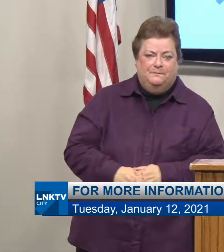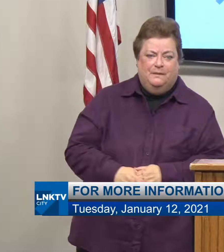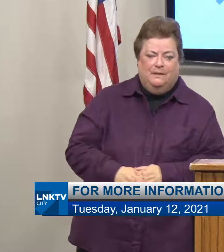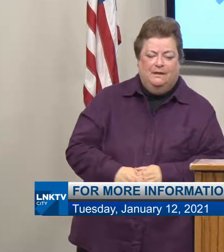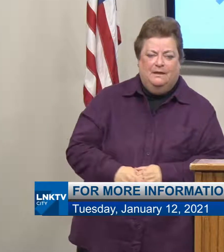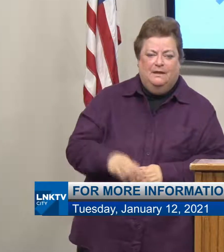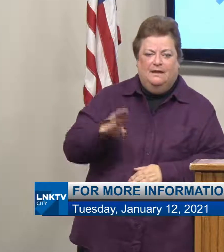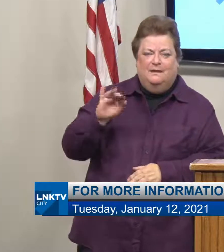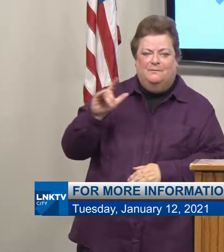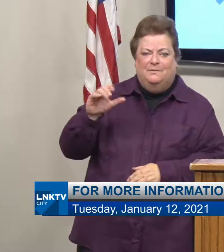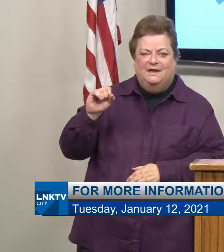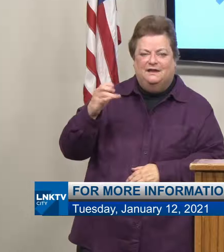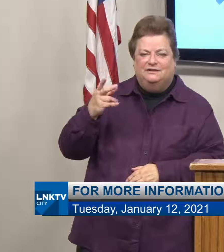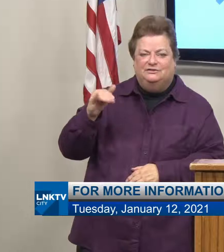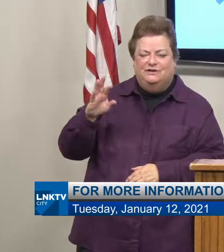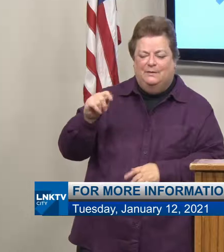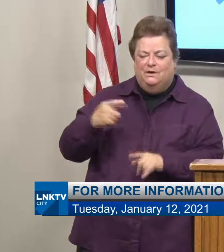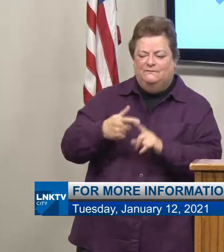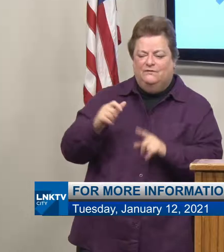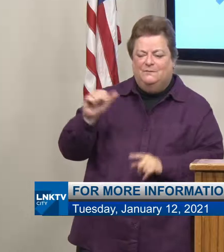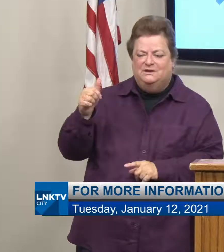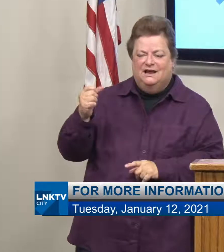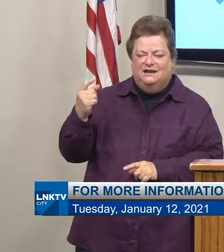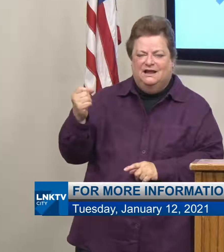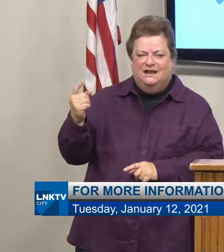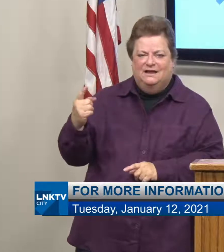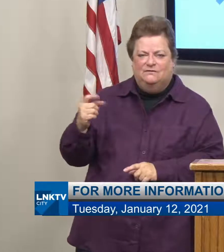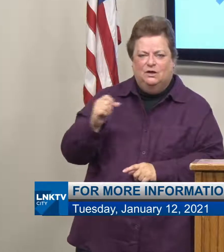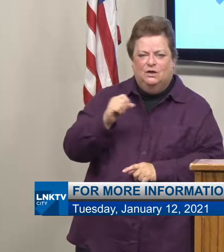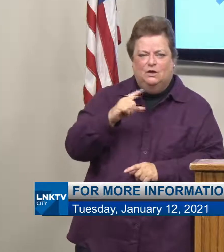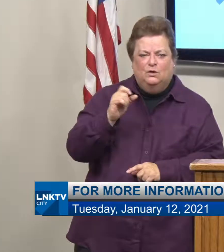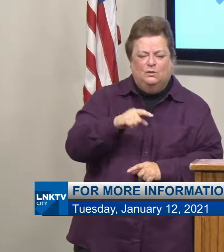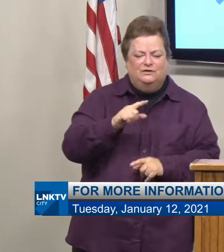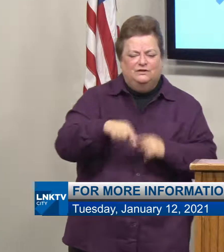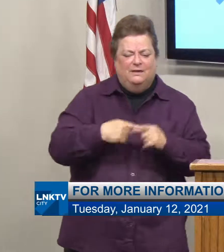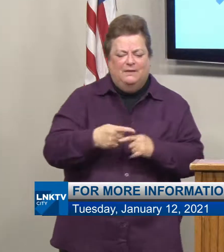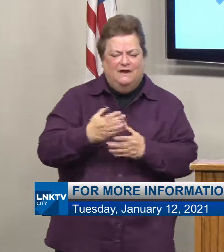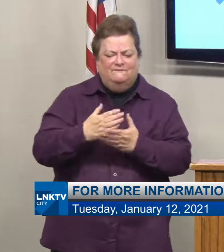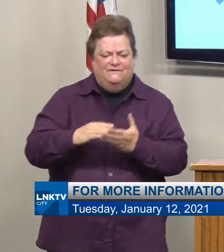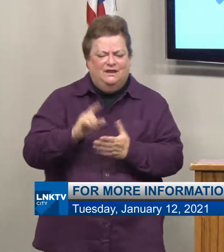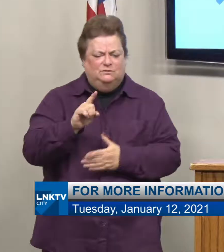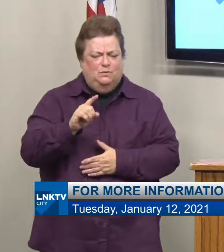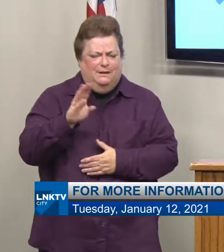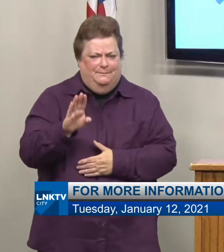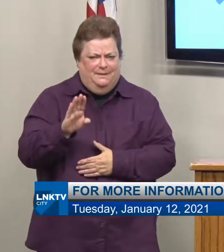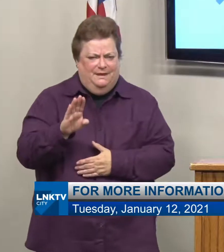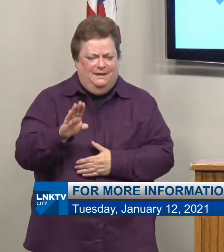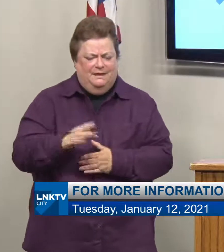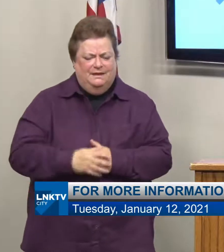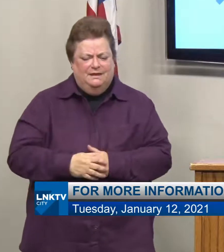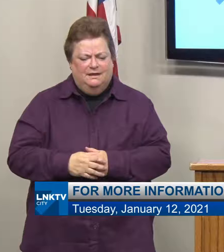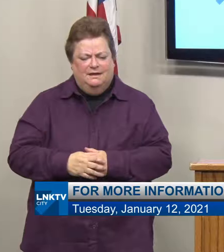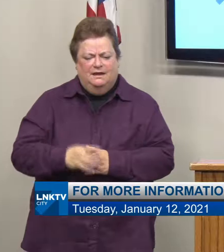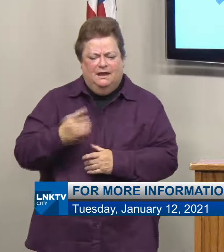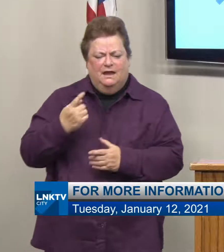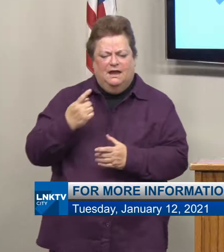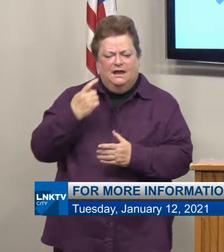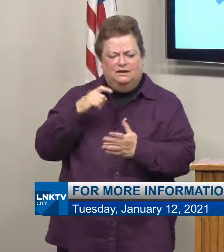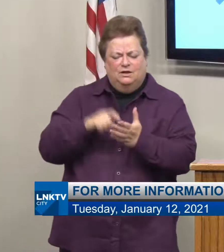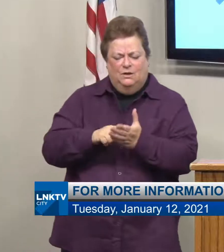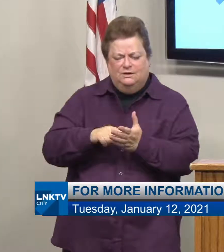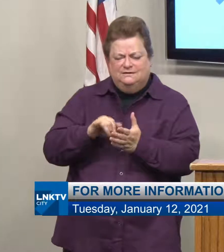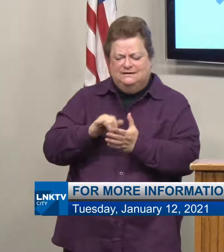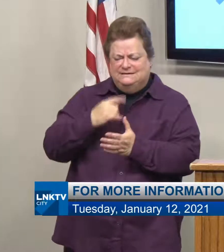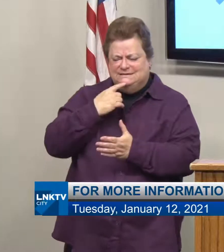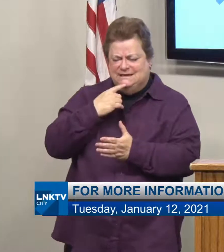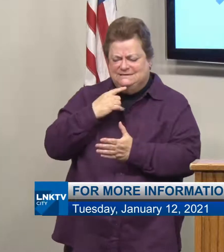Director Lopez, this is Bill with 1011. I had a question about phase 1B, and I noticed that the age range is now